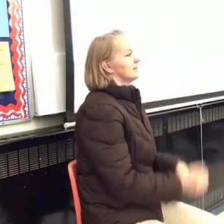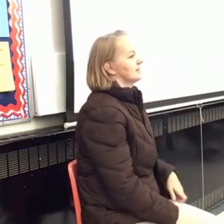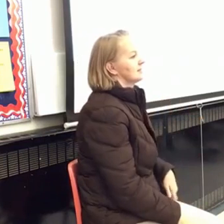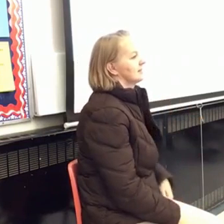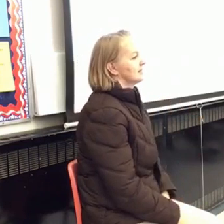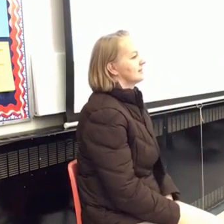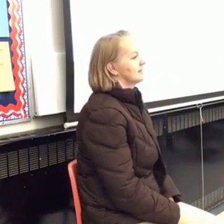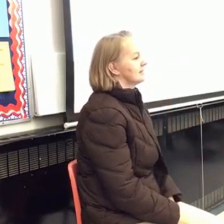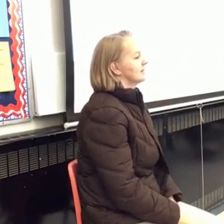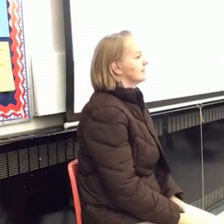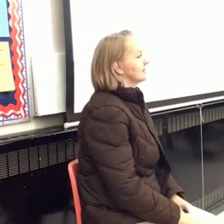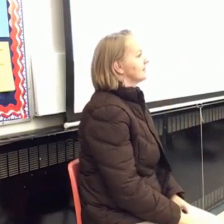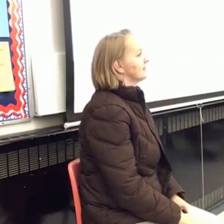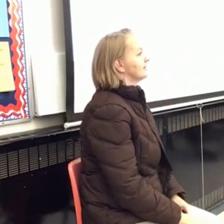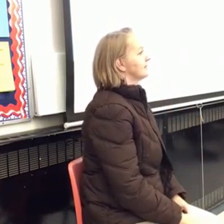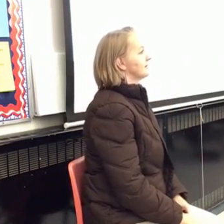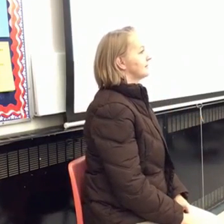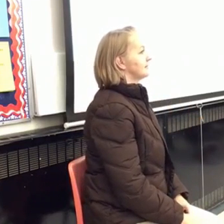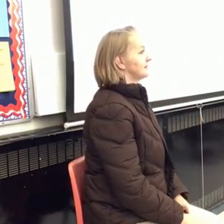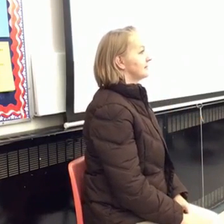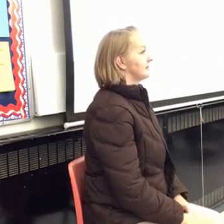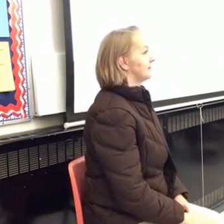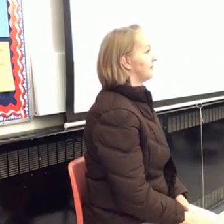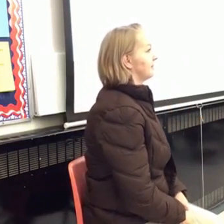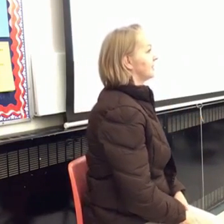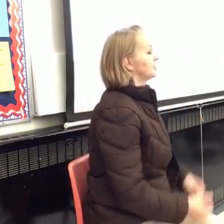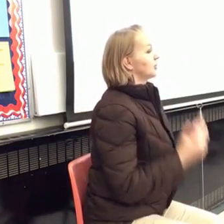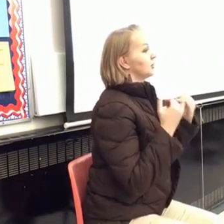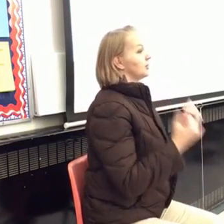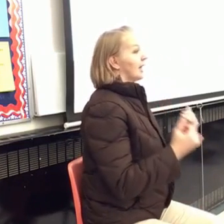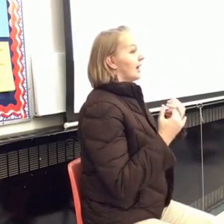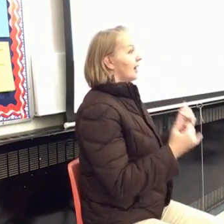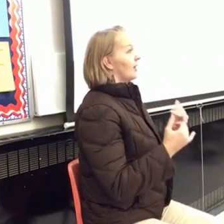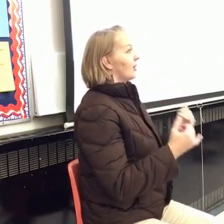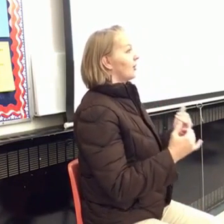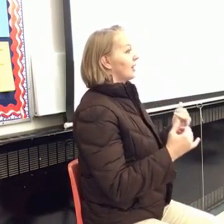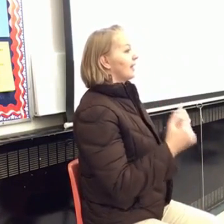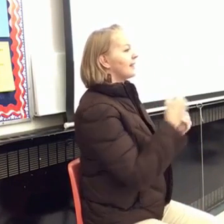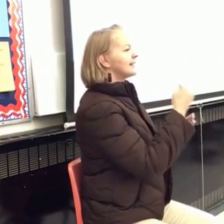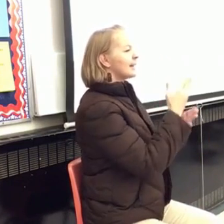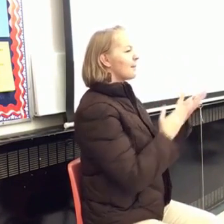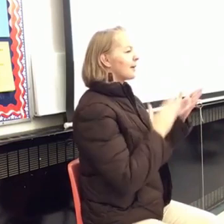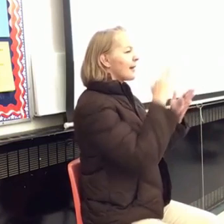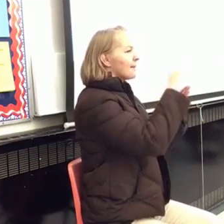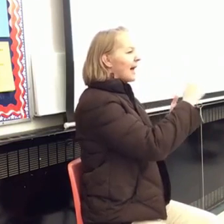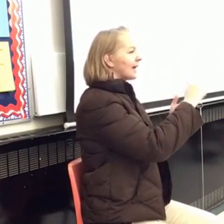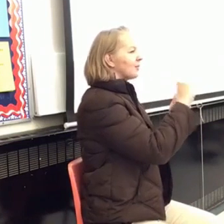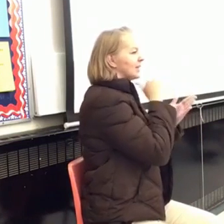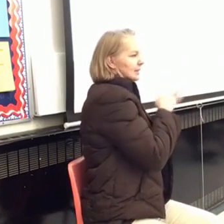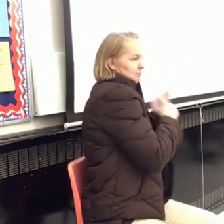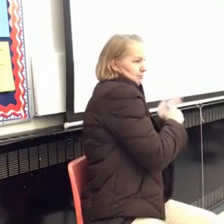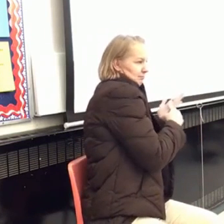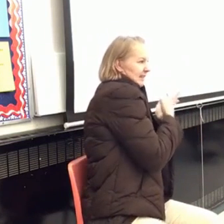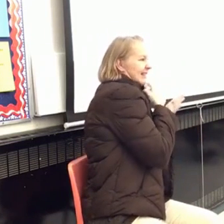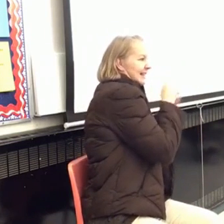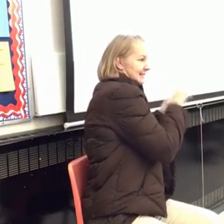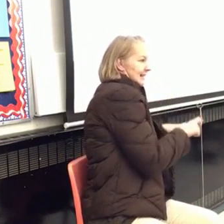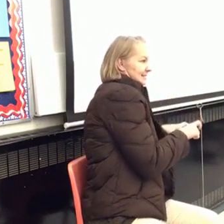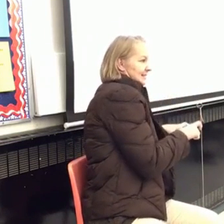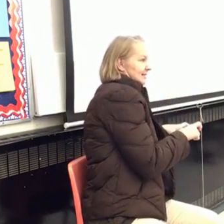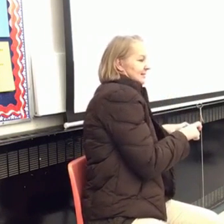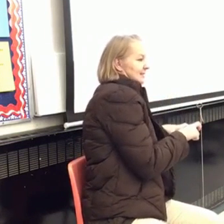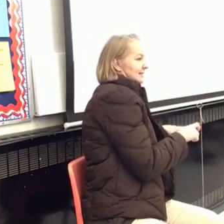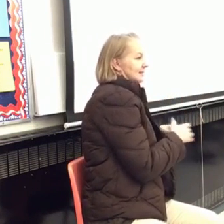That's what she said. Now, this was that part of the packet that we did not cover in the last test,